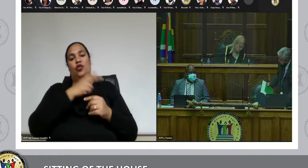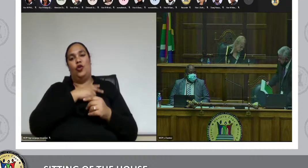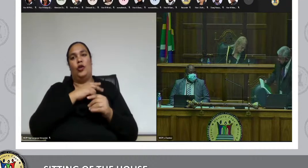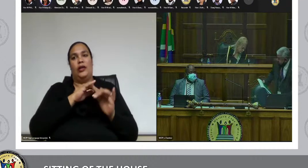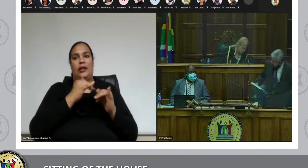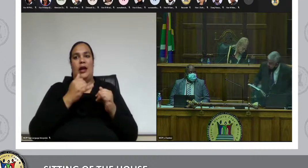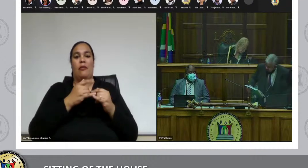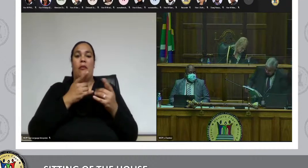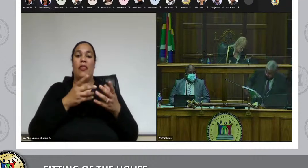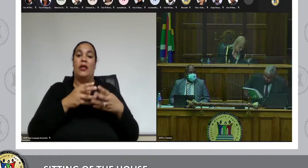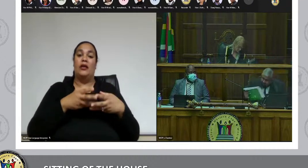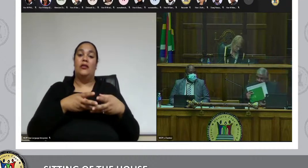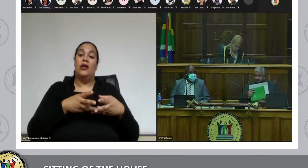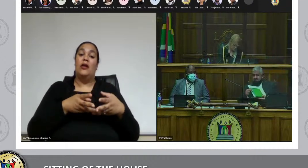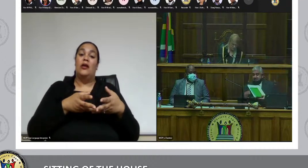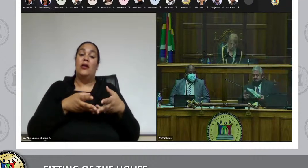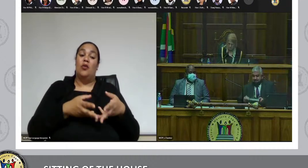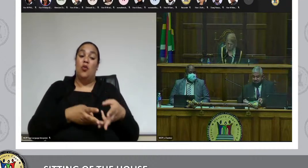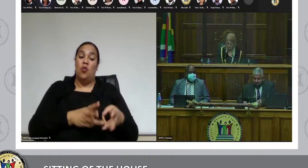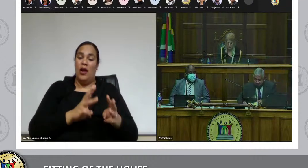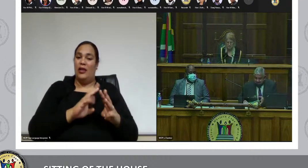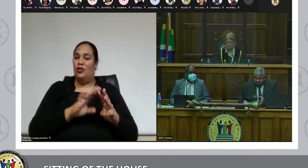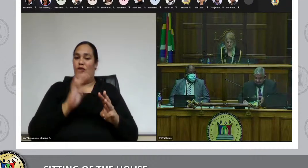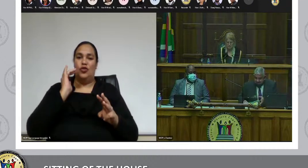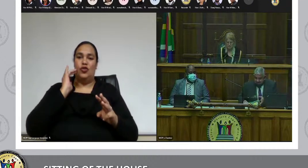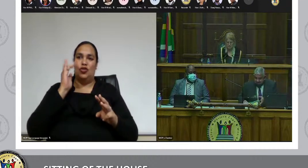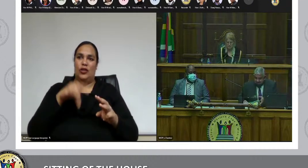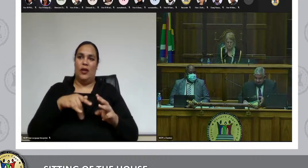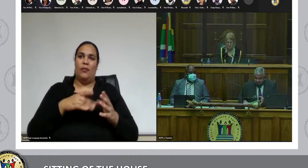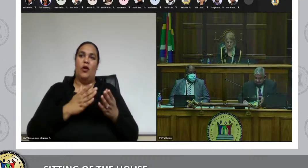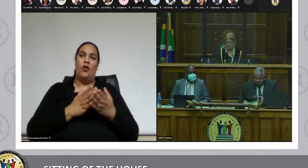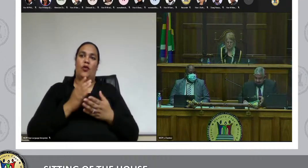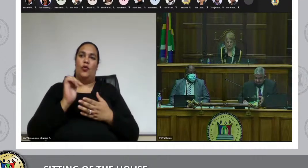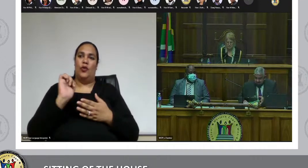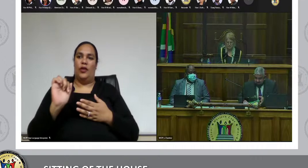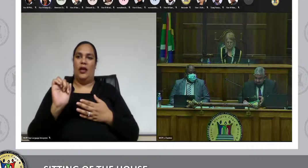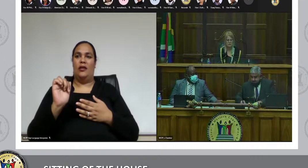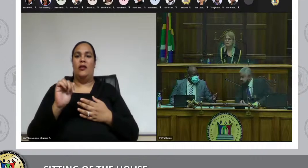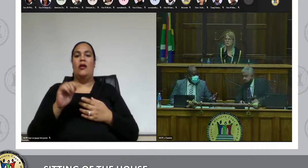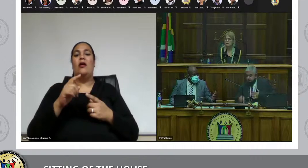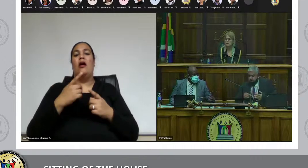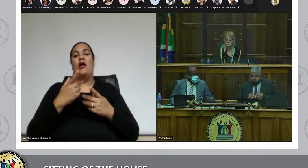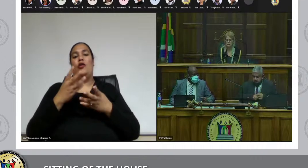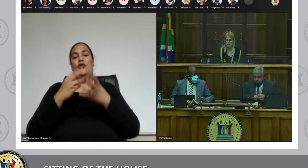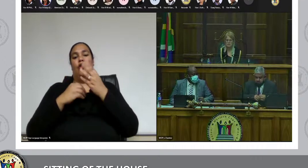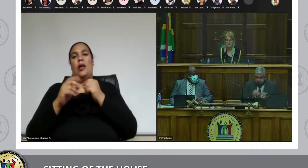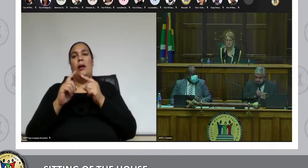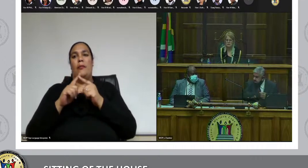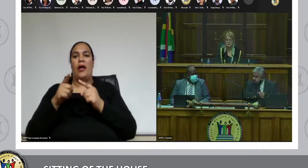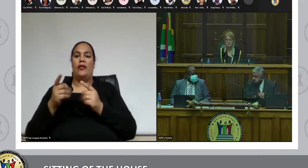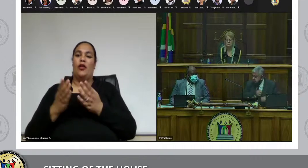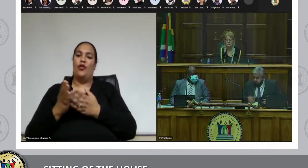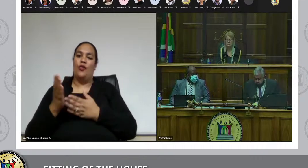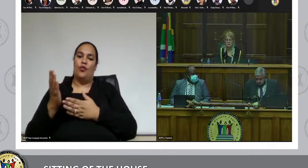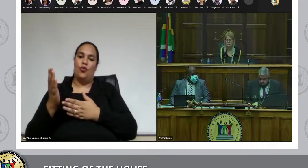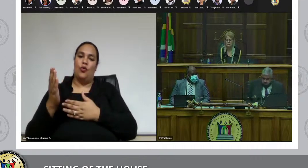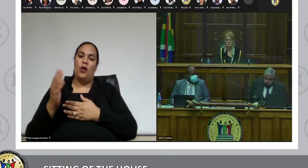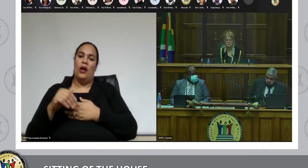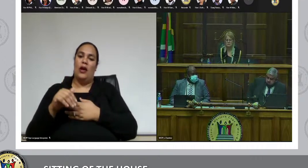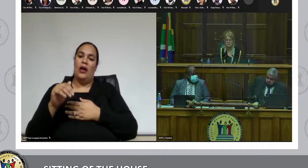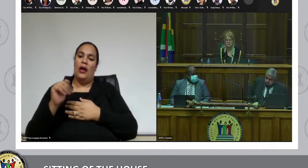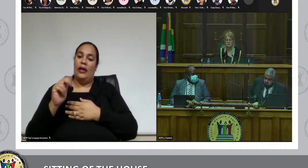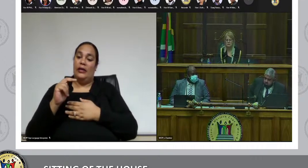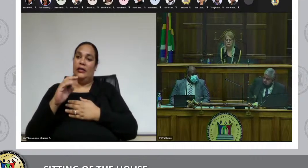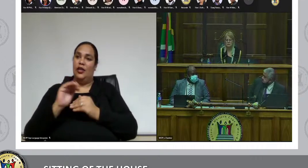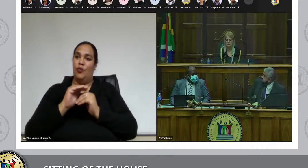This move is nothing but a shame under the false pretense of protecting the land, whilst the true aim is to